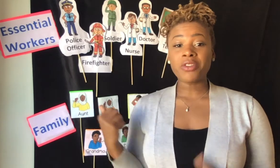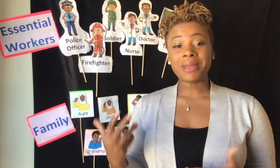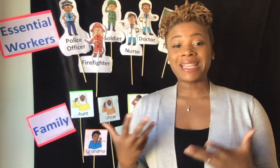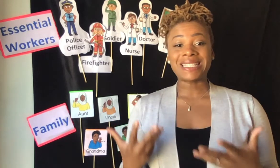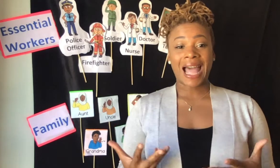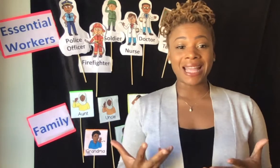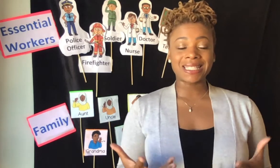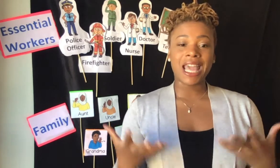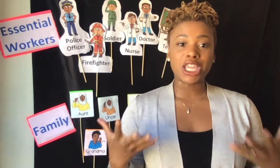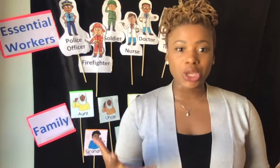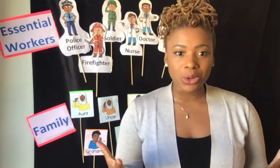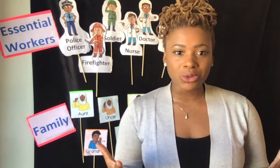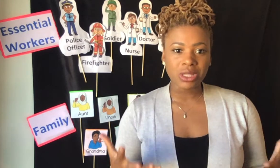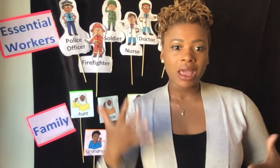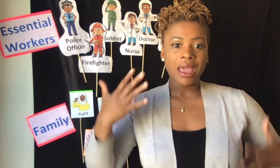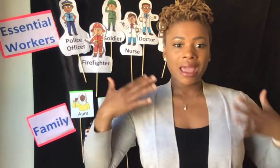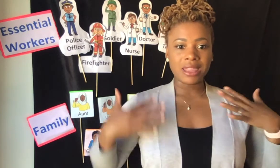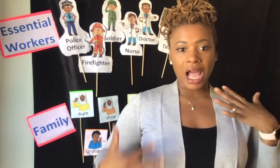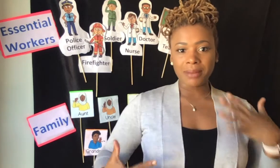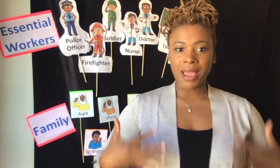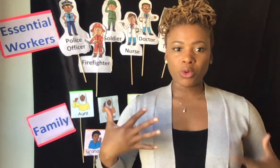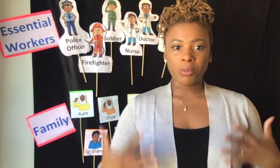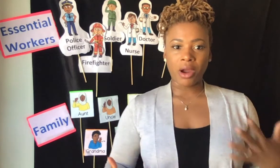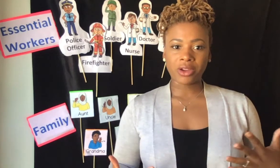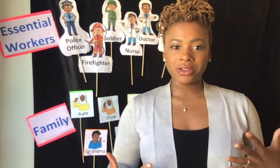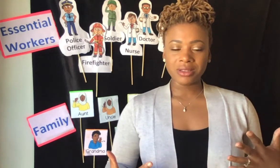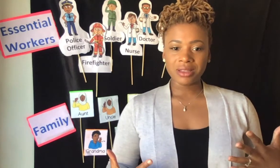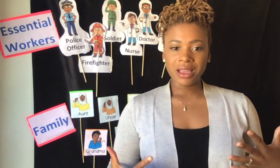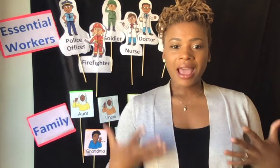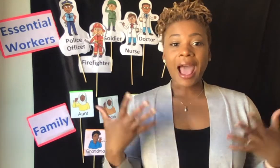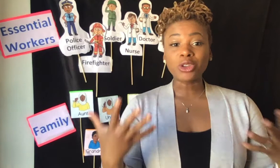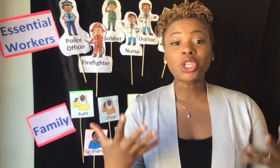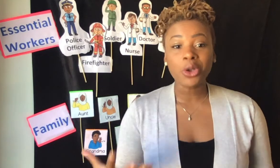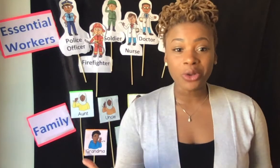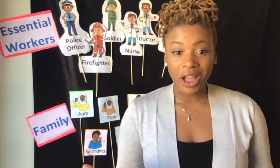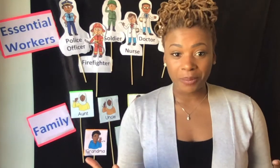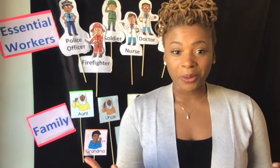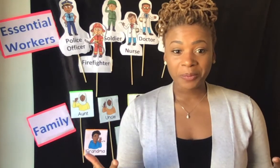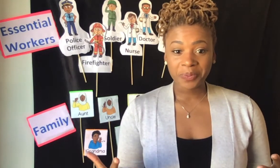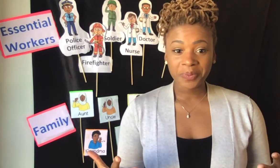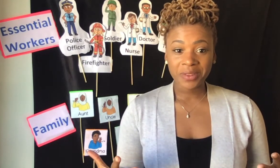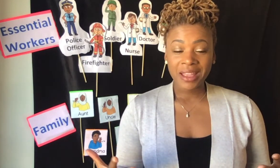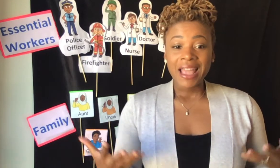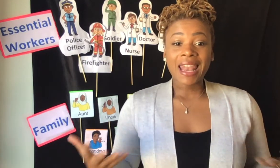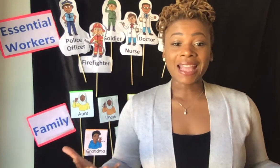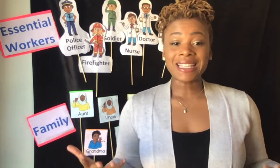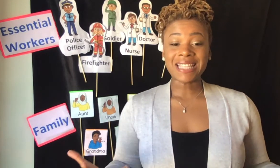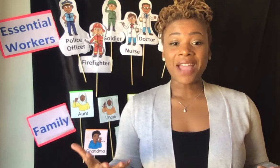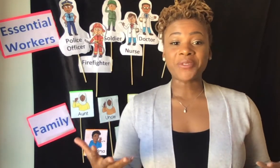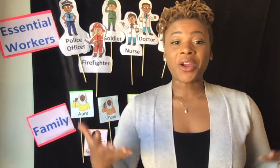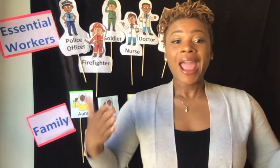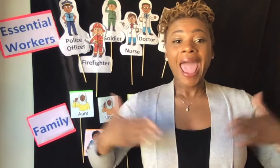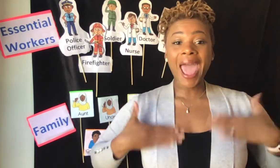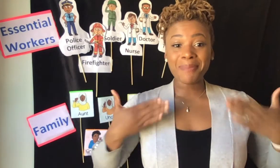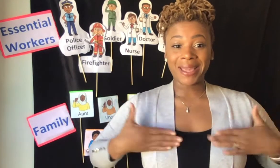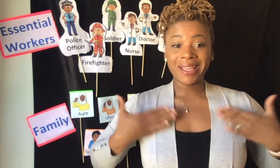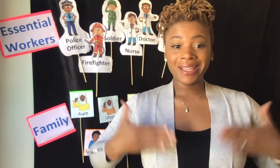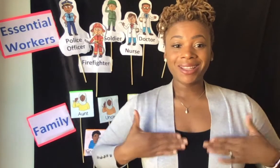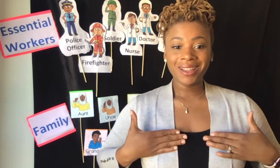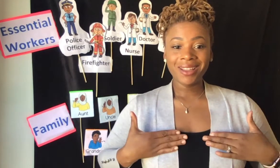many signs that use non-manual markers, I'll show you a couple. Like the sign for happy.